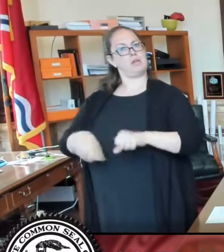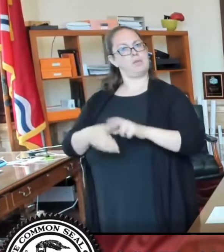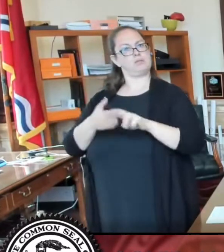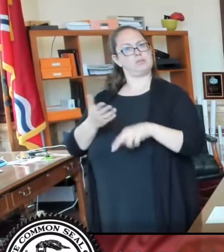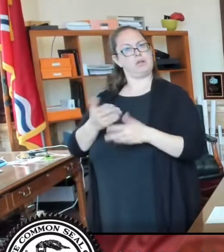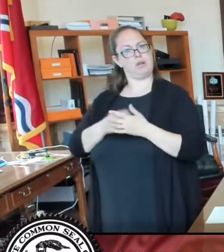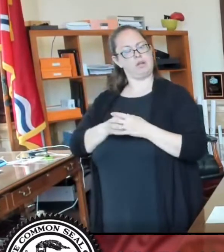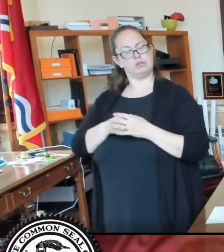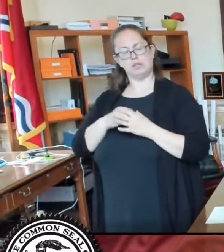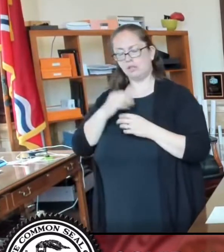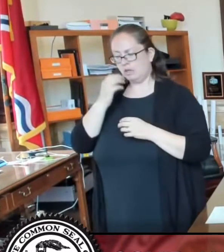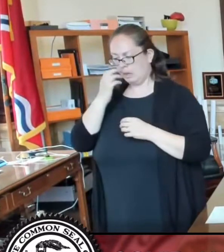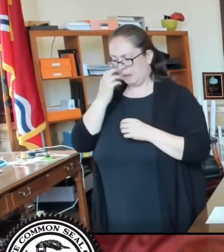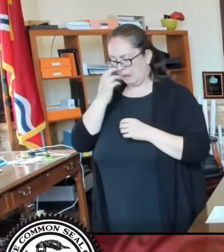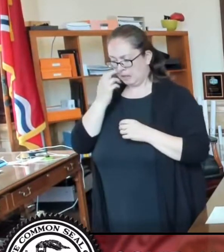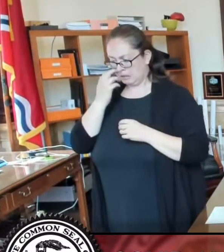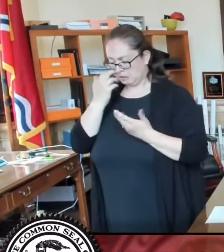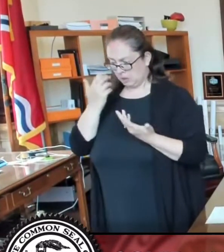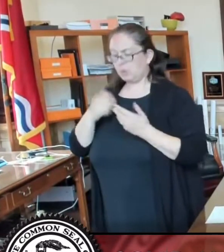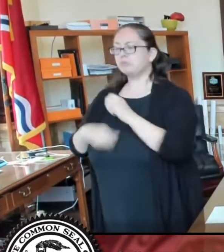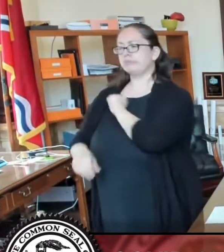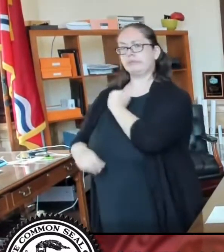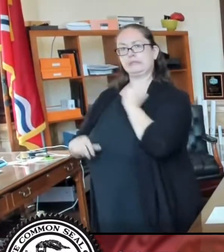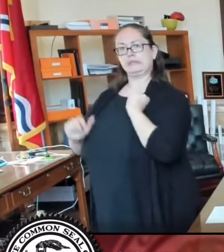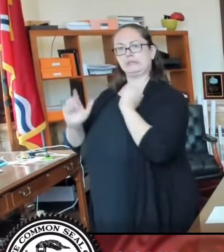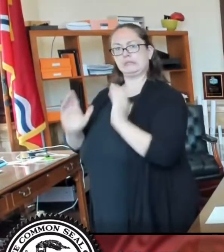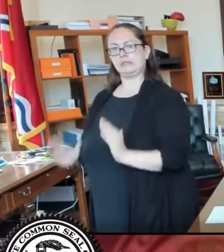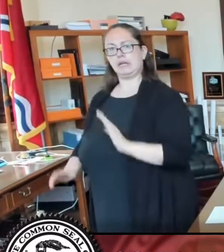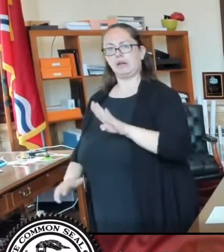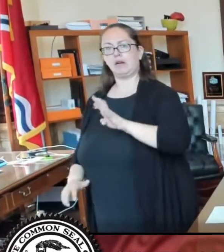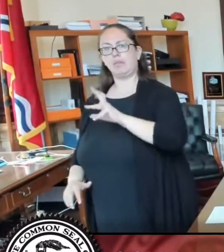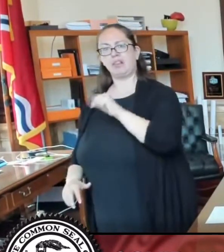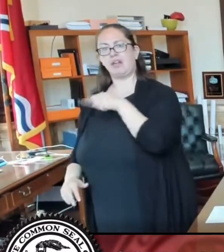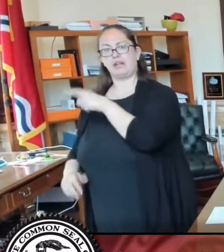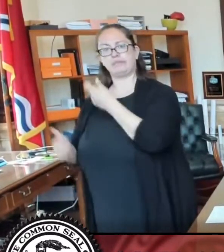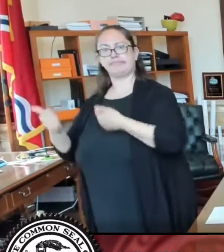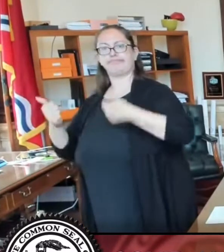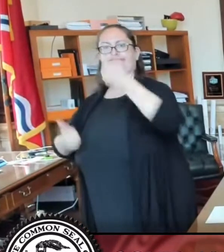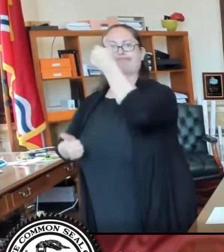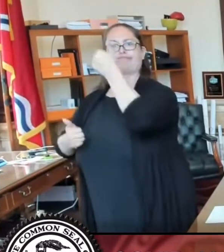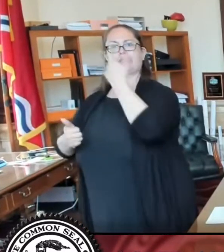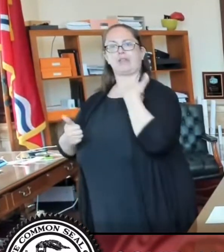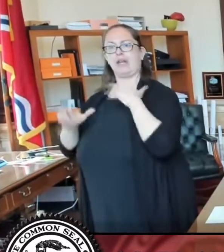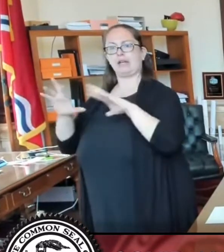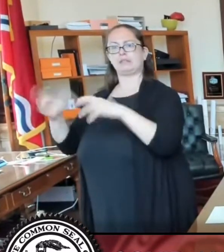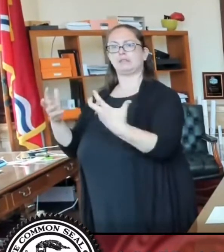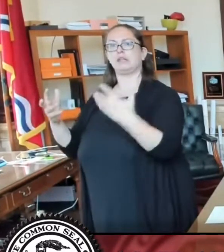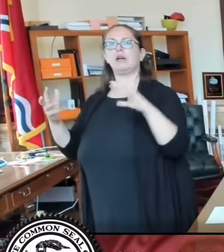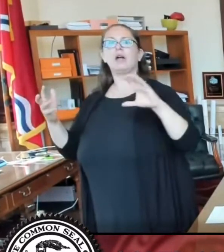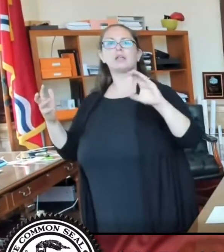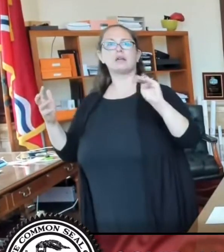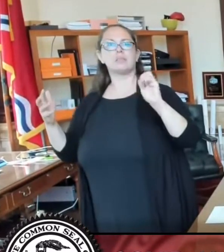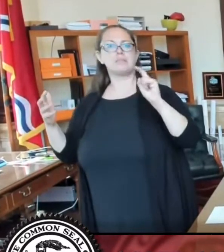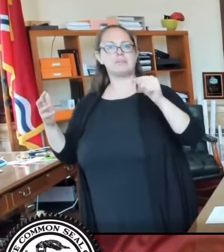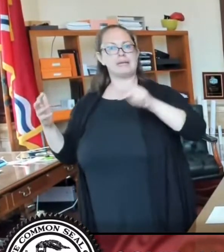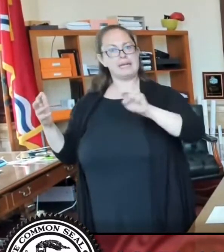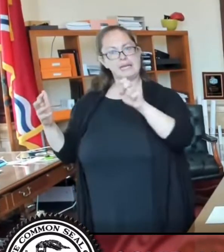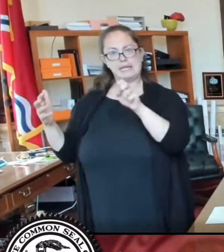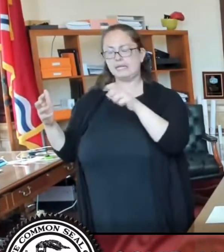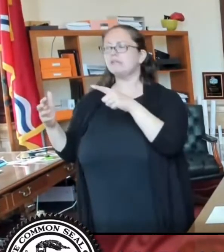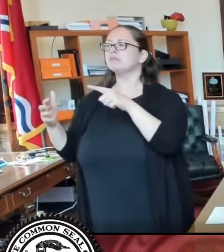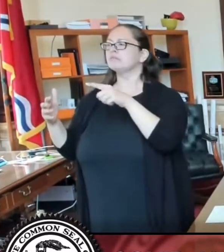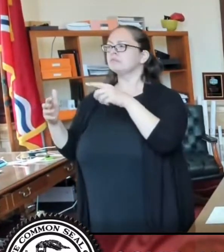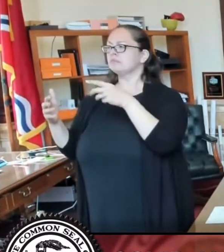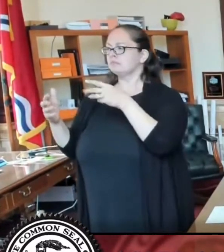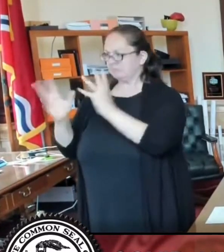Senator Blunt, who chairs these committees and has this committee and has hearings, he indicated